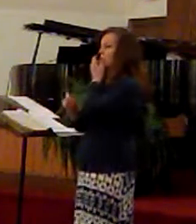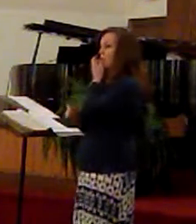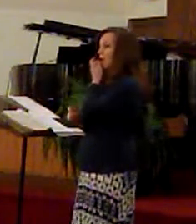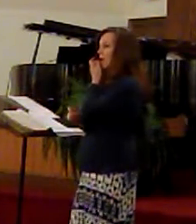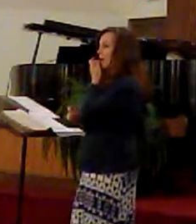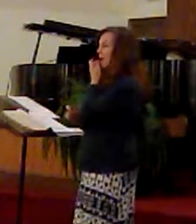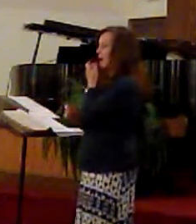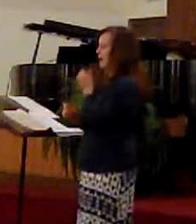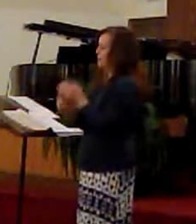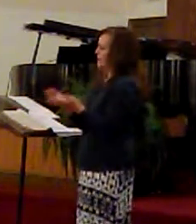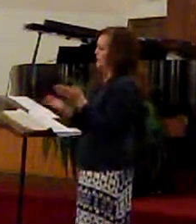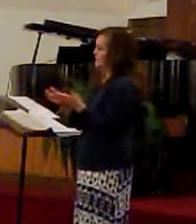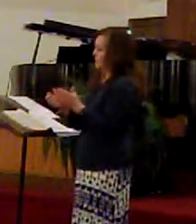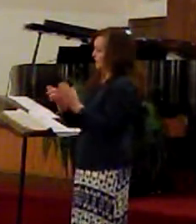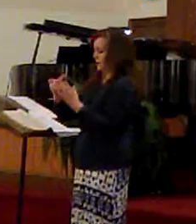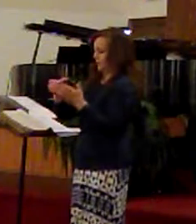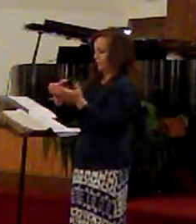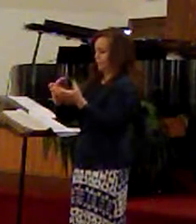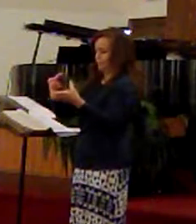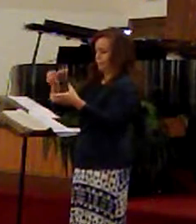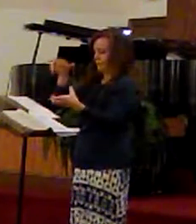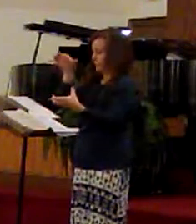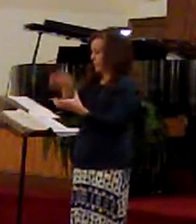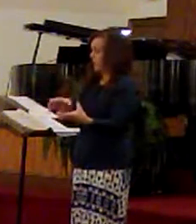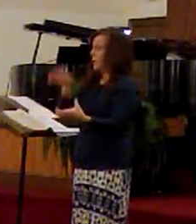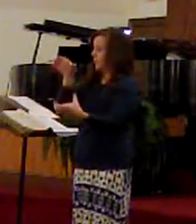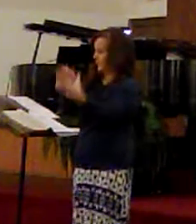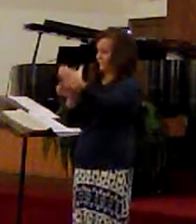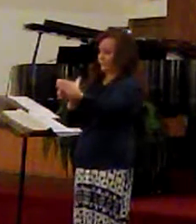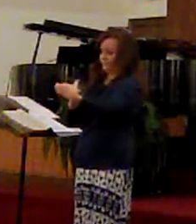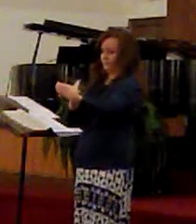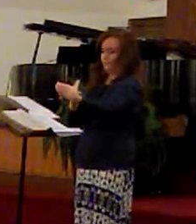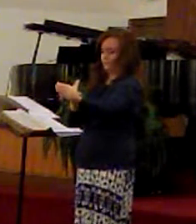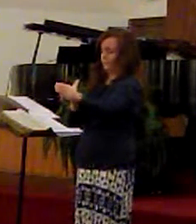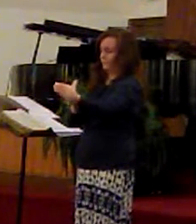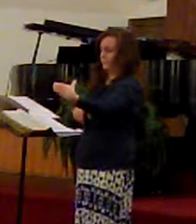leash. Okay? That's what that is.